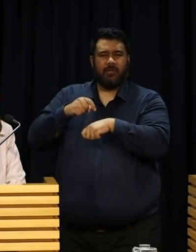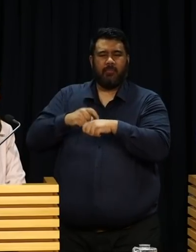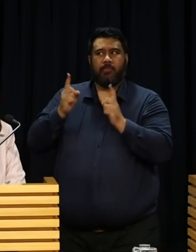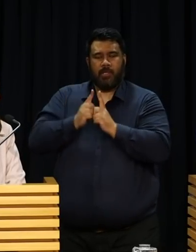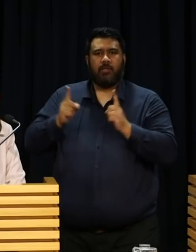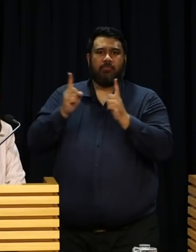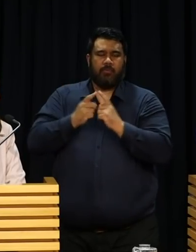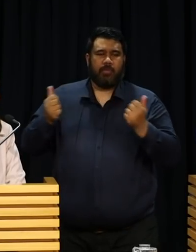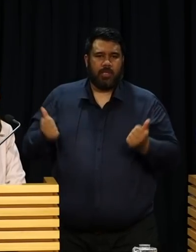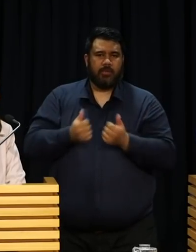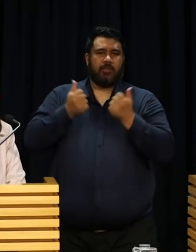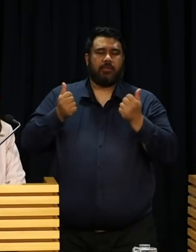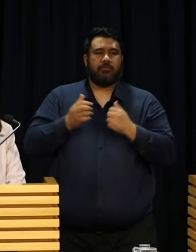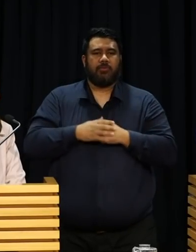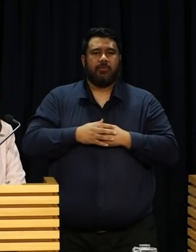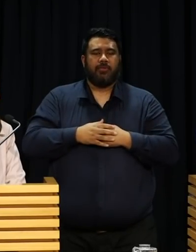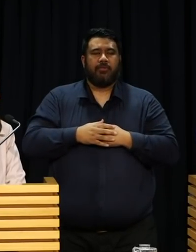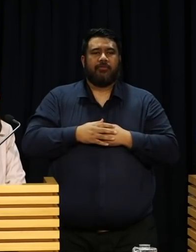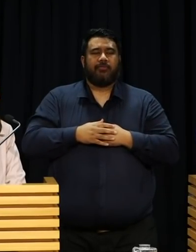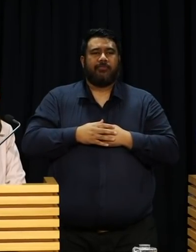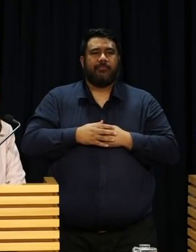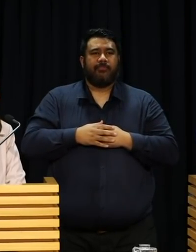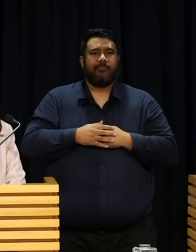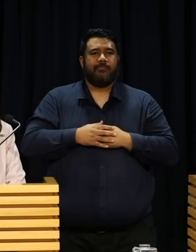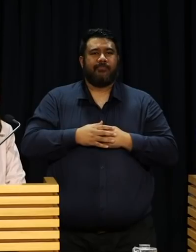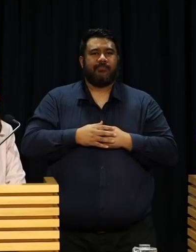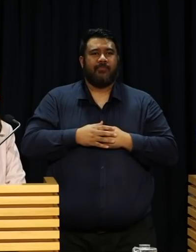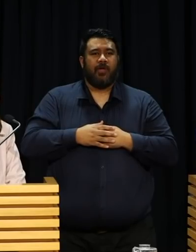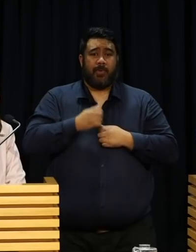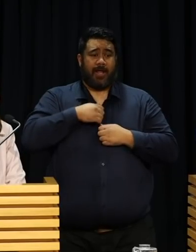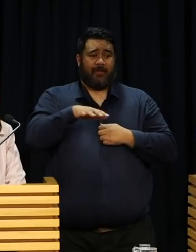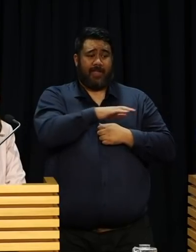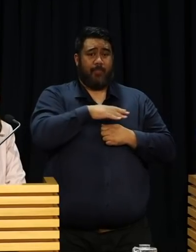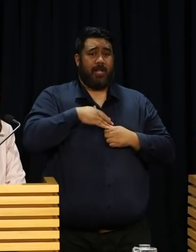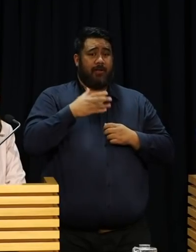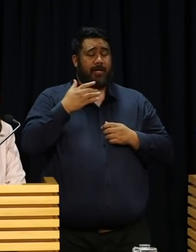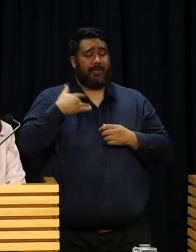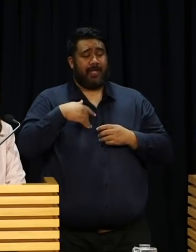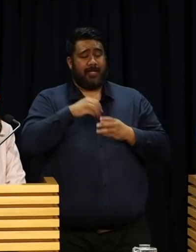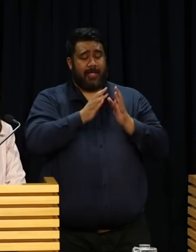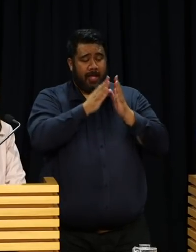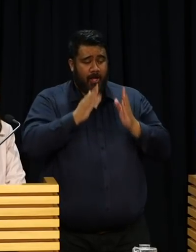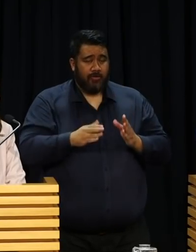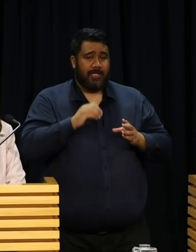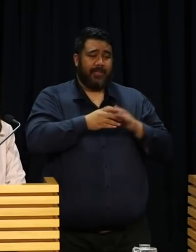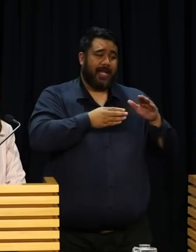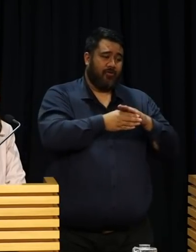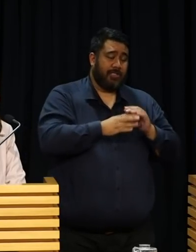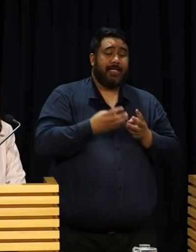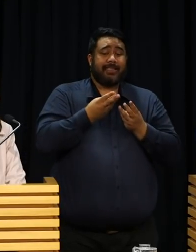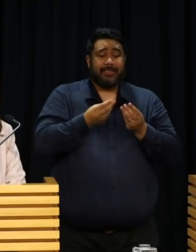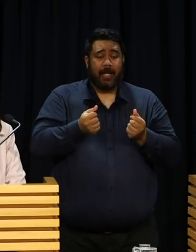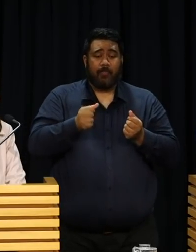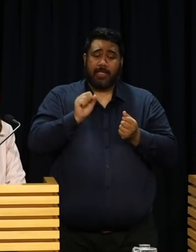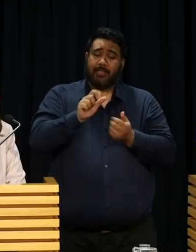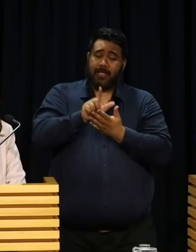of his nephews who lived in the garage in those days. Some of them were here legitimate, others their visas had